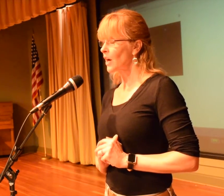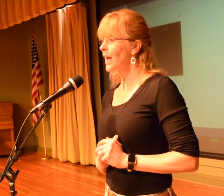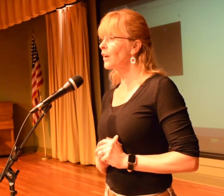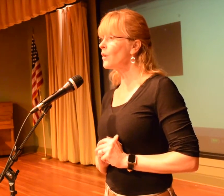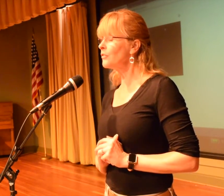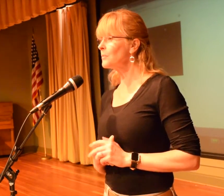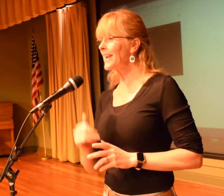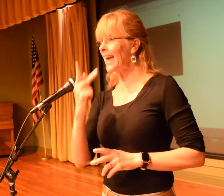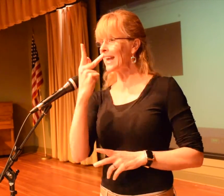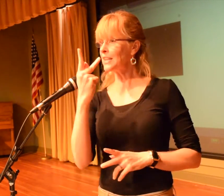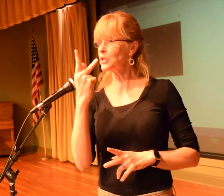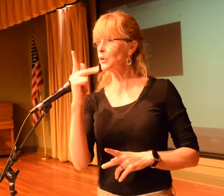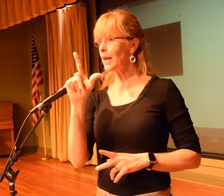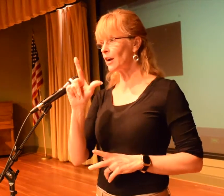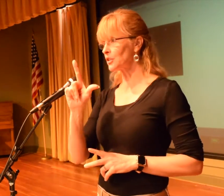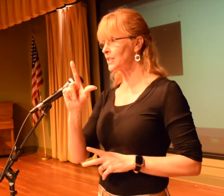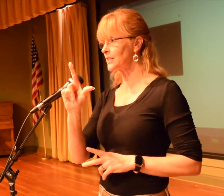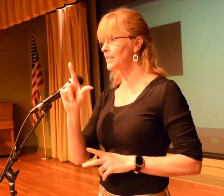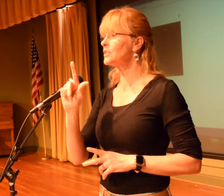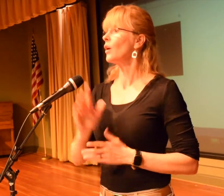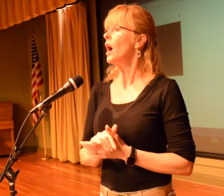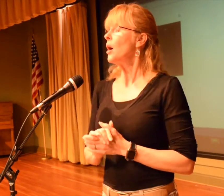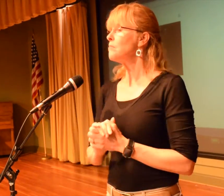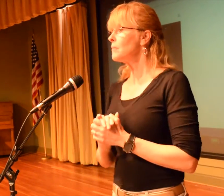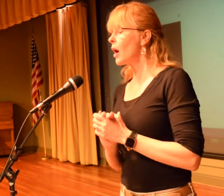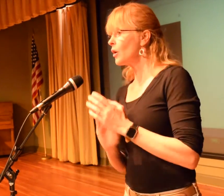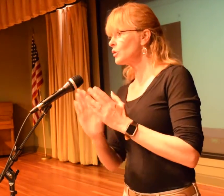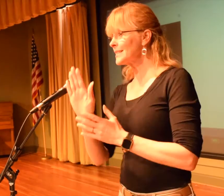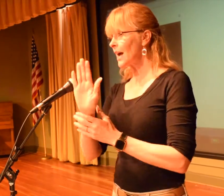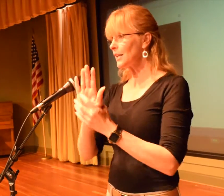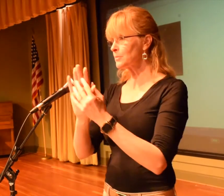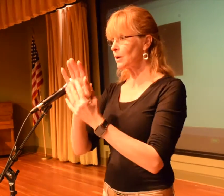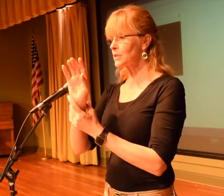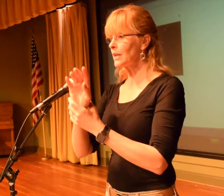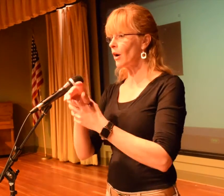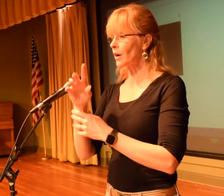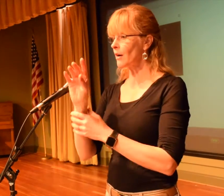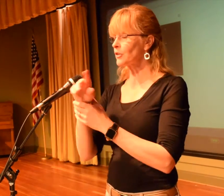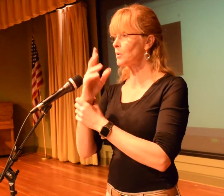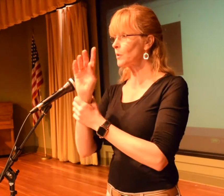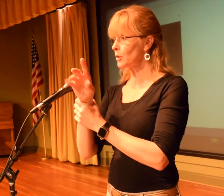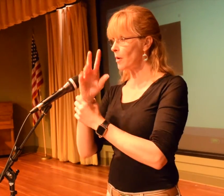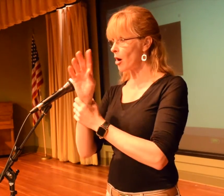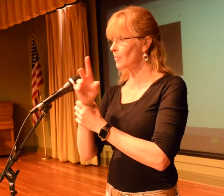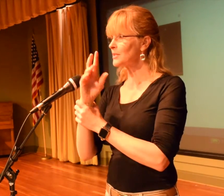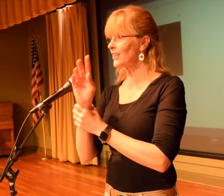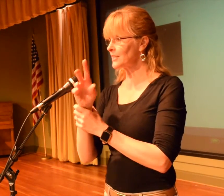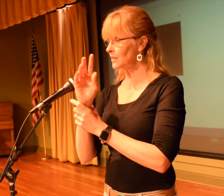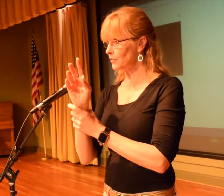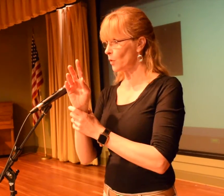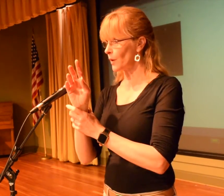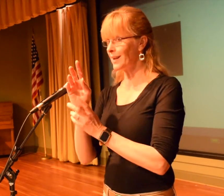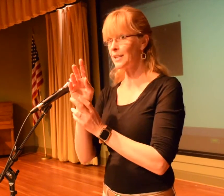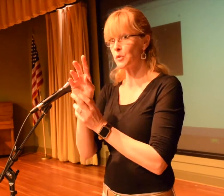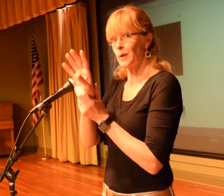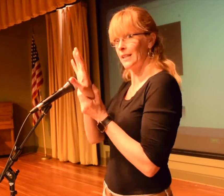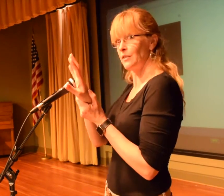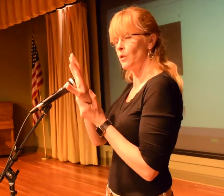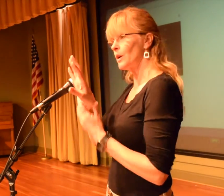Okay, going from K to an L, she says. No, your signs mostly are comfortable where your palm is facing forward. Not directly forward, because